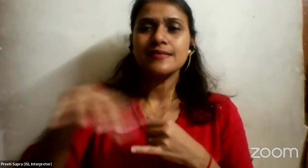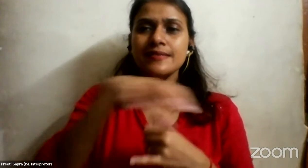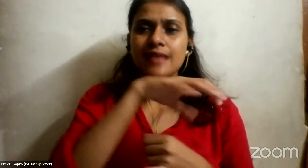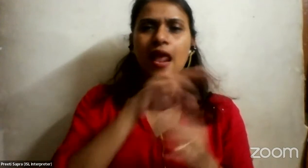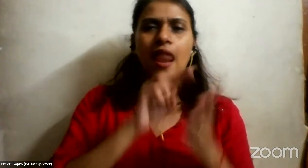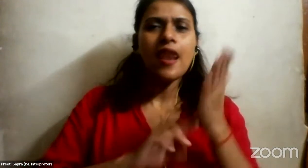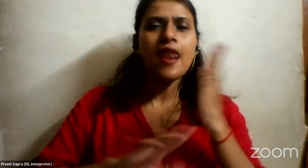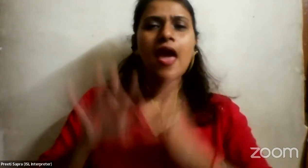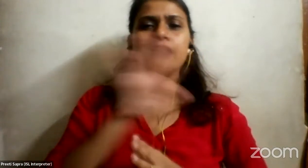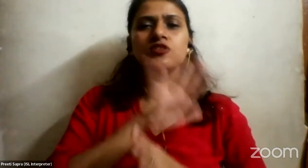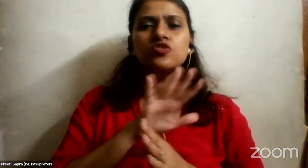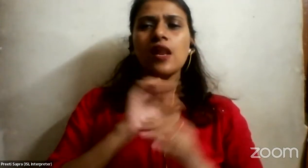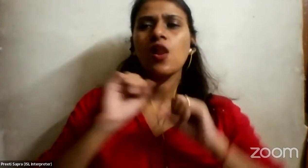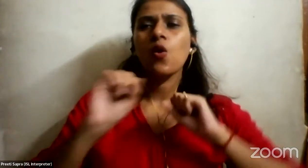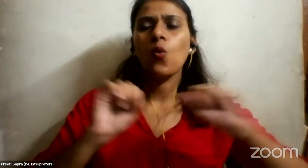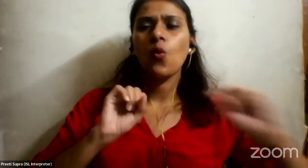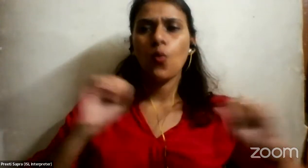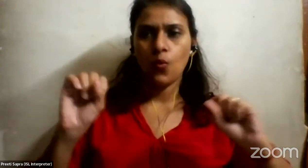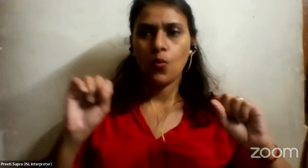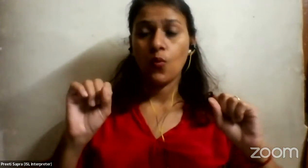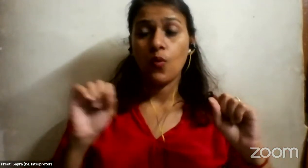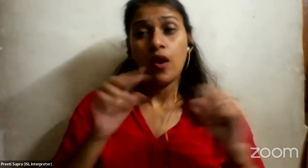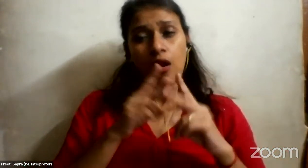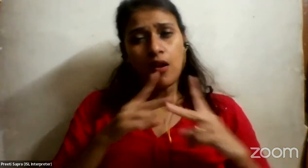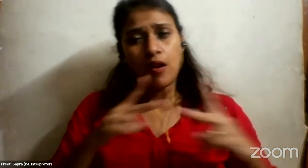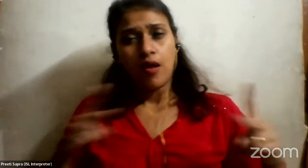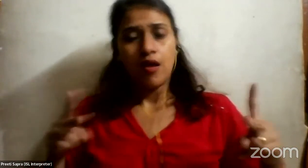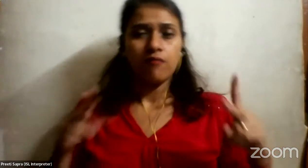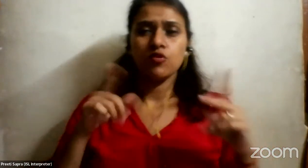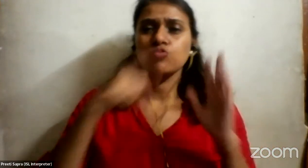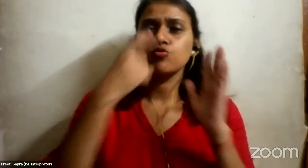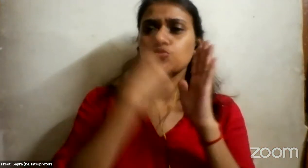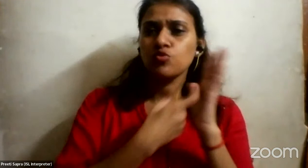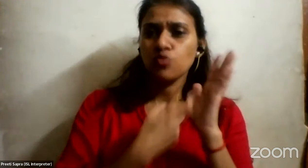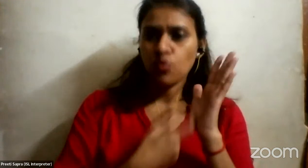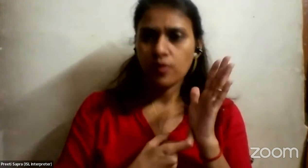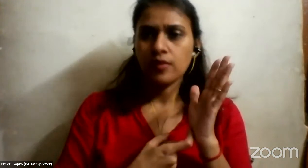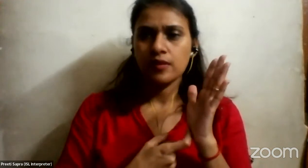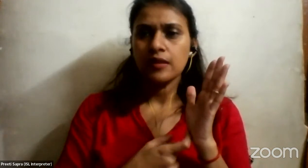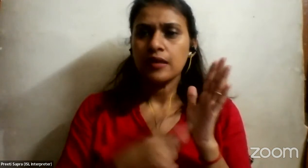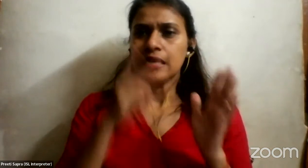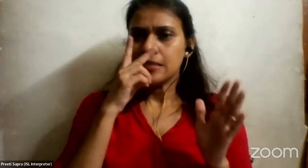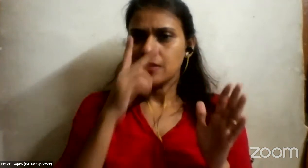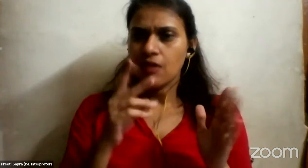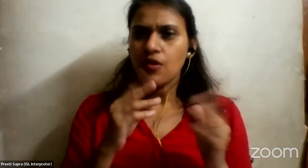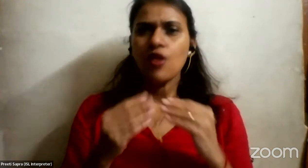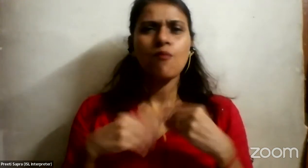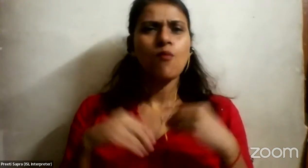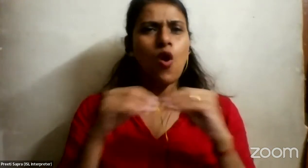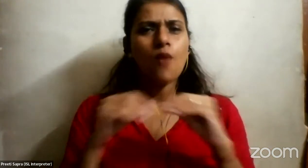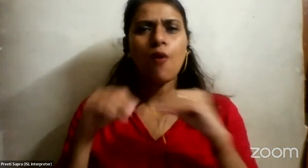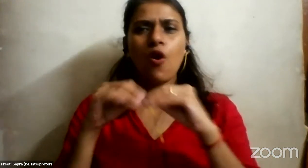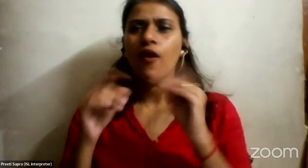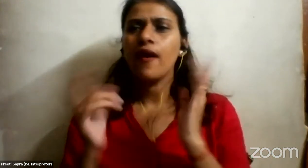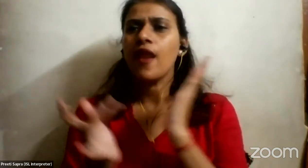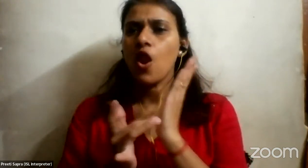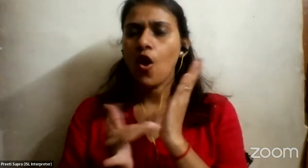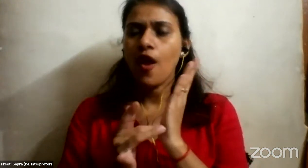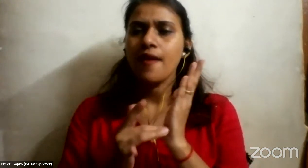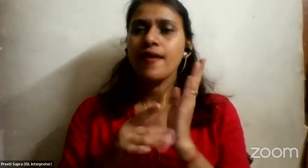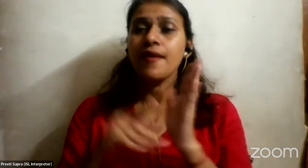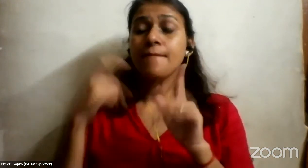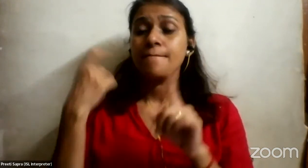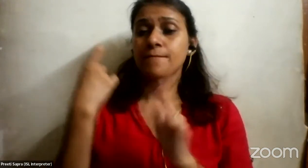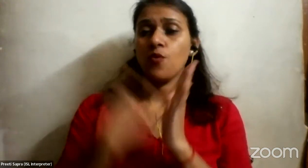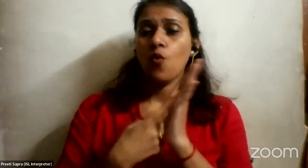subnational. Um, a lot of this regulation is, like a lot of technology regulation, is principle